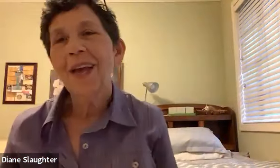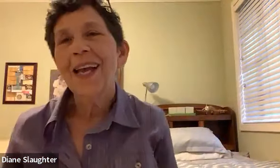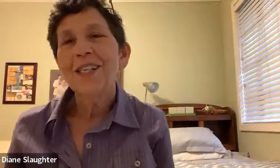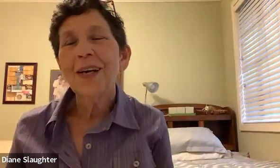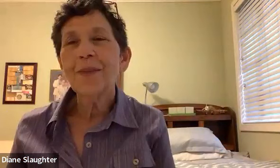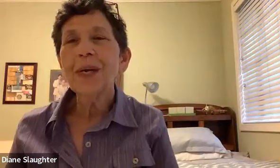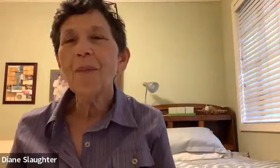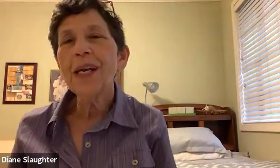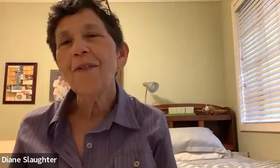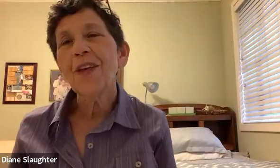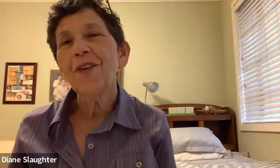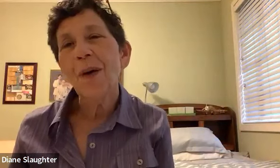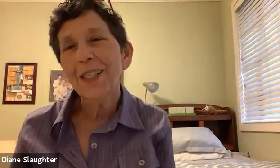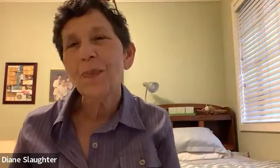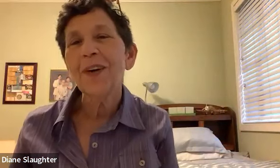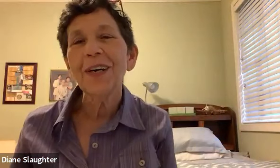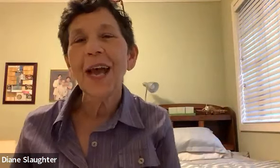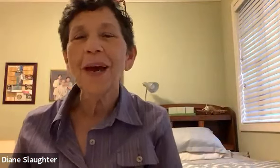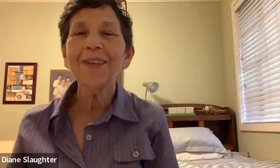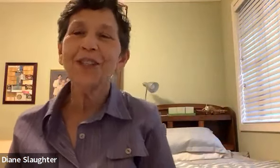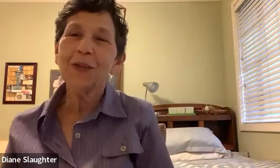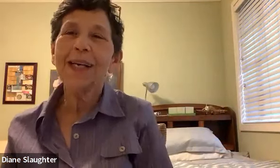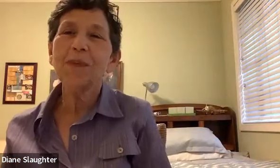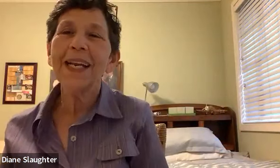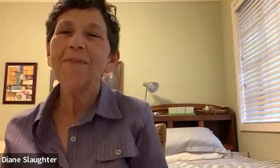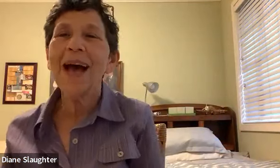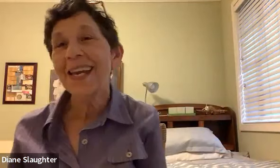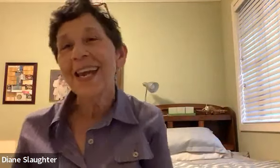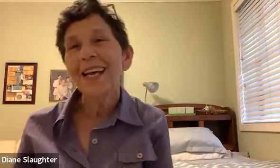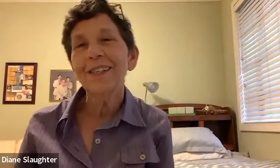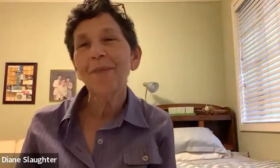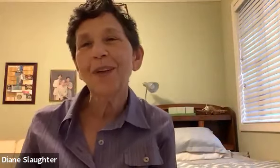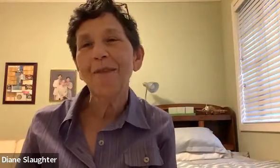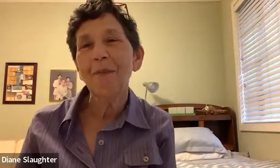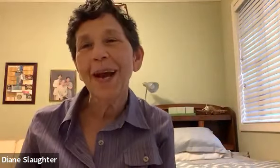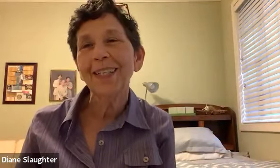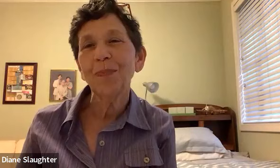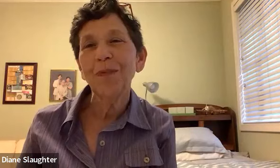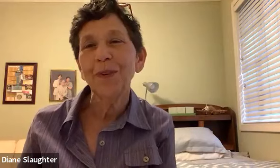Okay, so I said, we know that you know how to spell your name. Why don't you try spelling mine? Because that one you haven't practiced before.